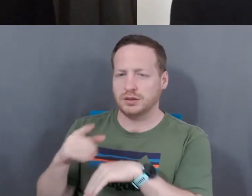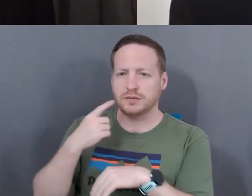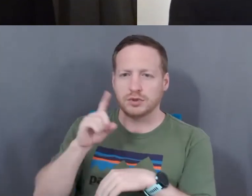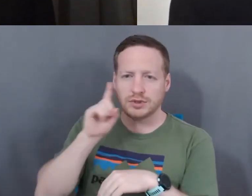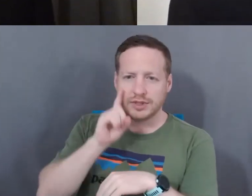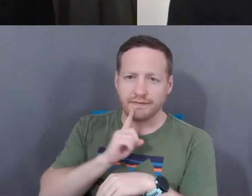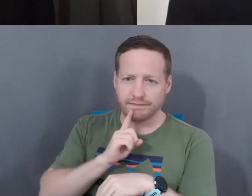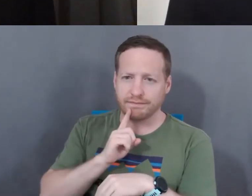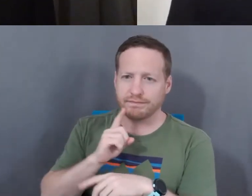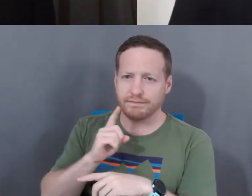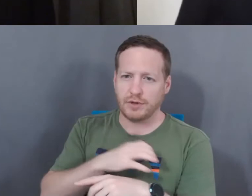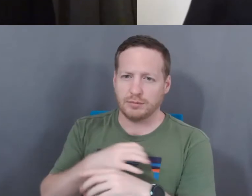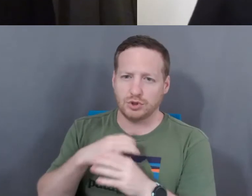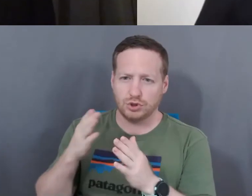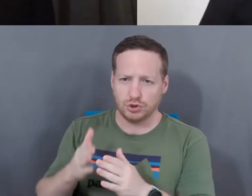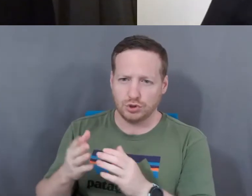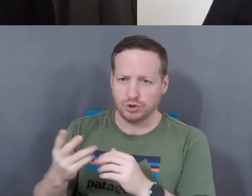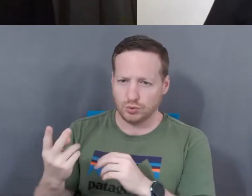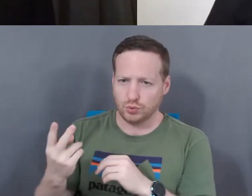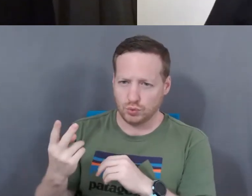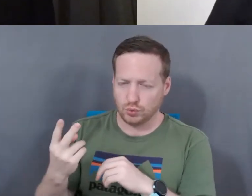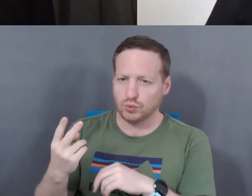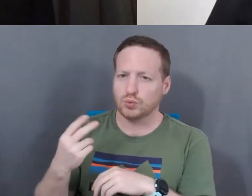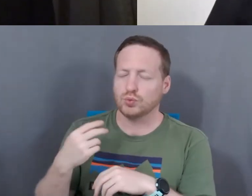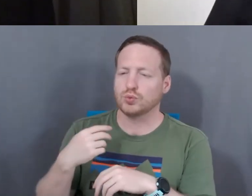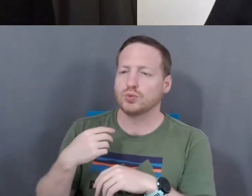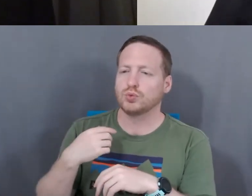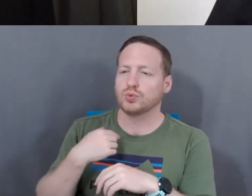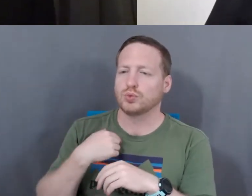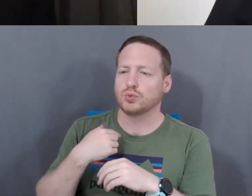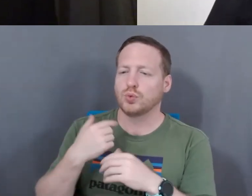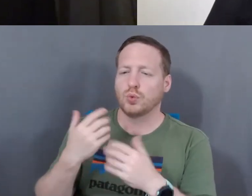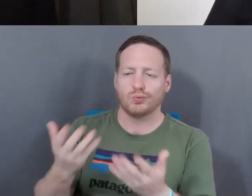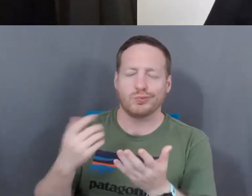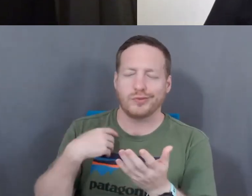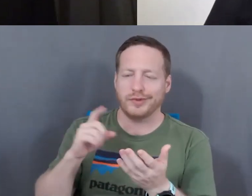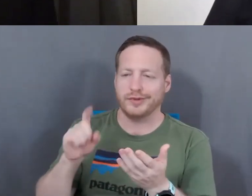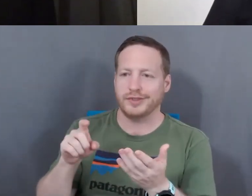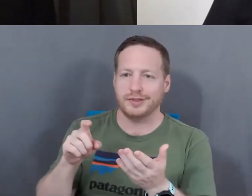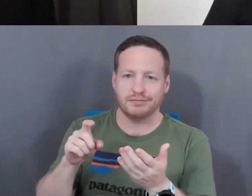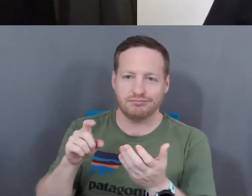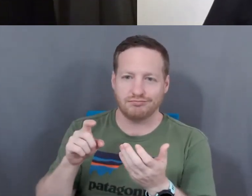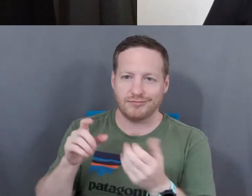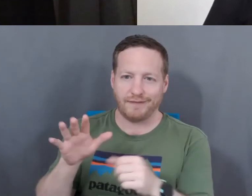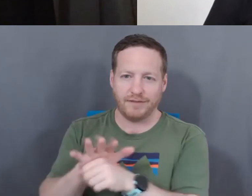we also have 2 vacancies. We have the need for 2 deaf commissioners.